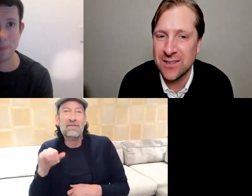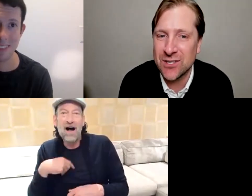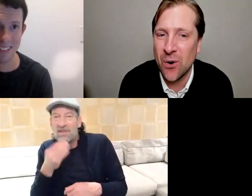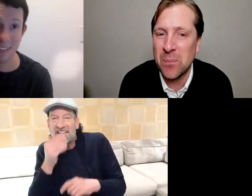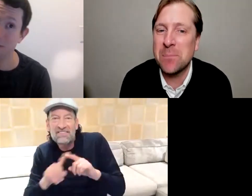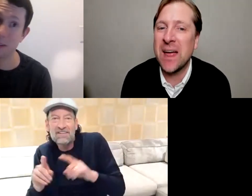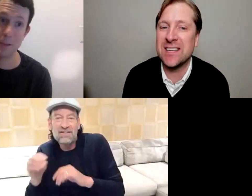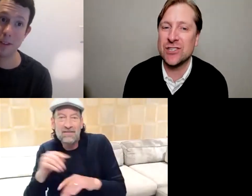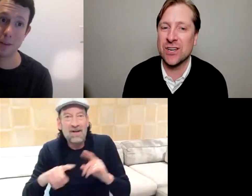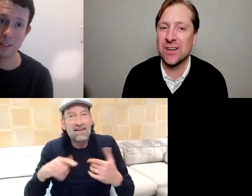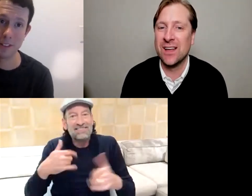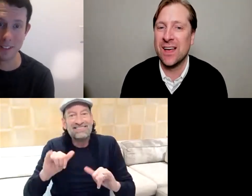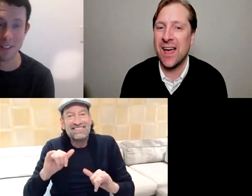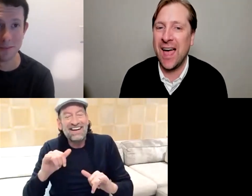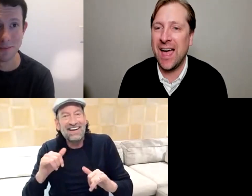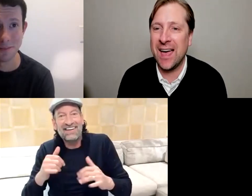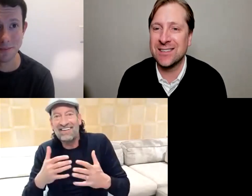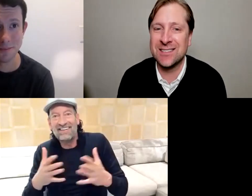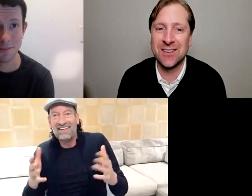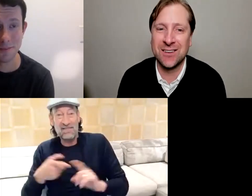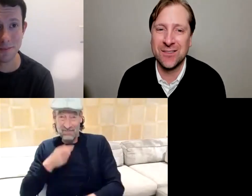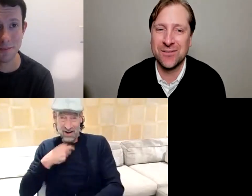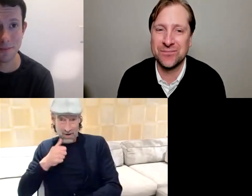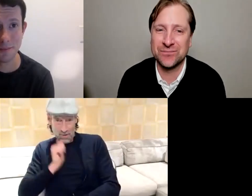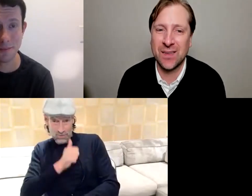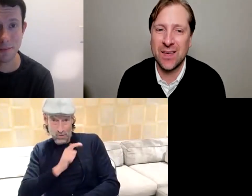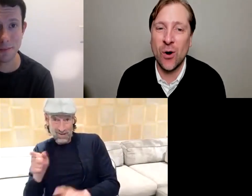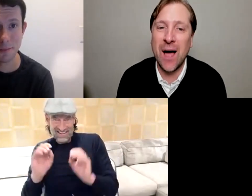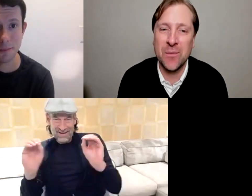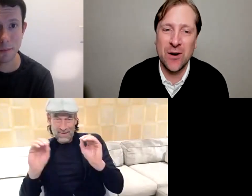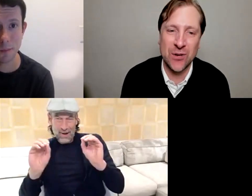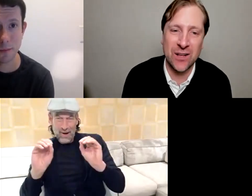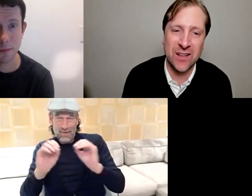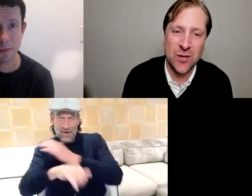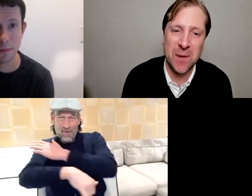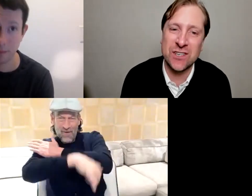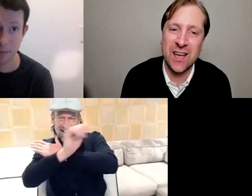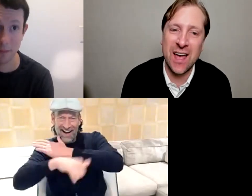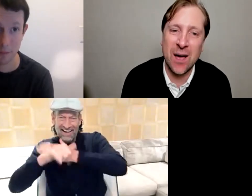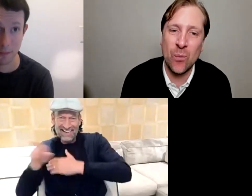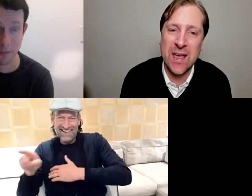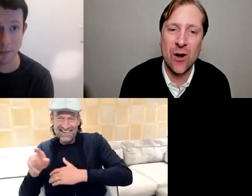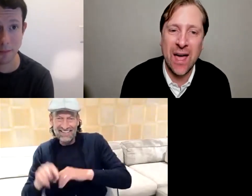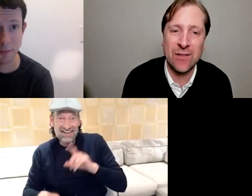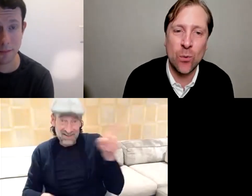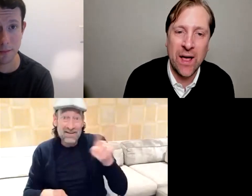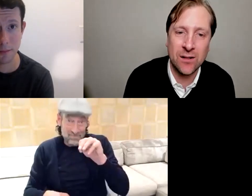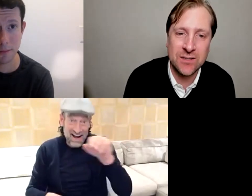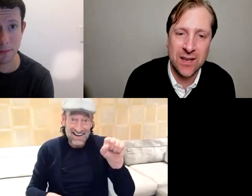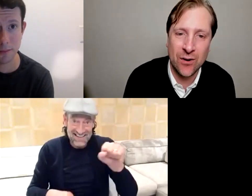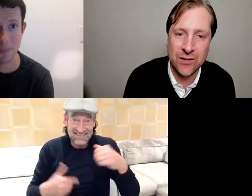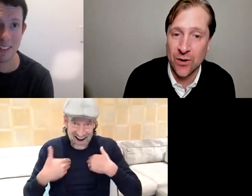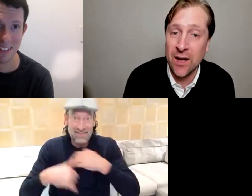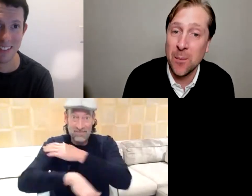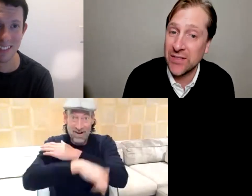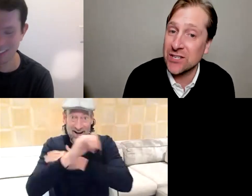right? So, but I pay attention. And, you know, I'm from Arizona, like you mentioned, and we don't have any whales